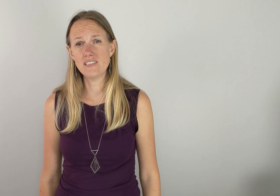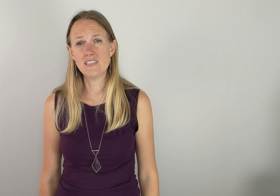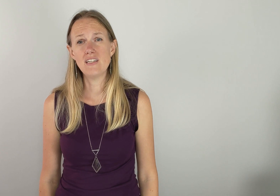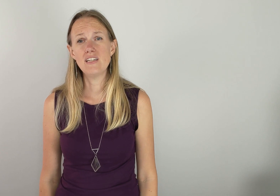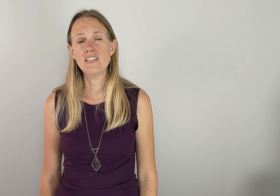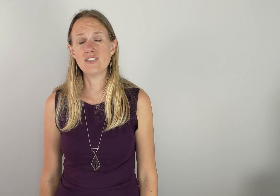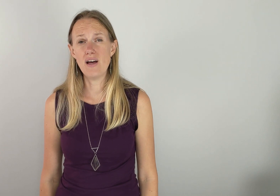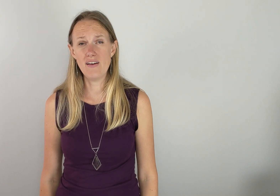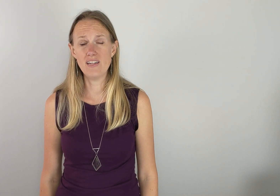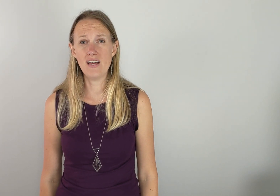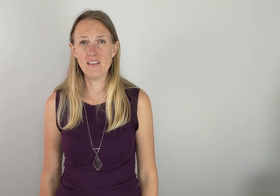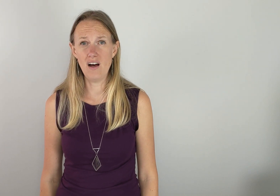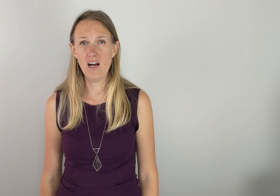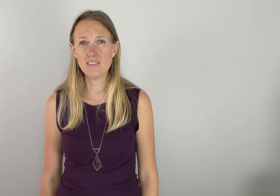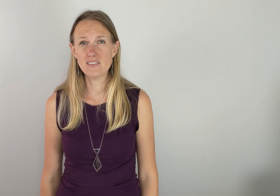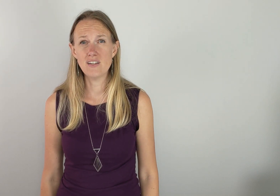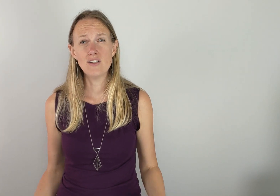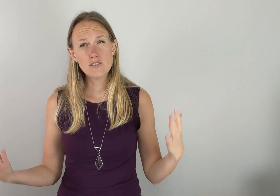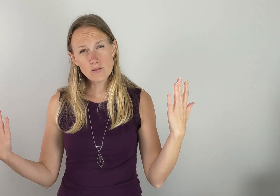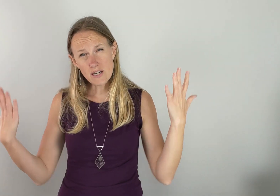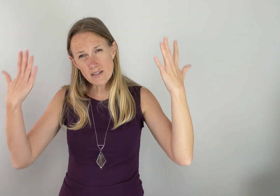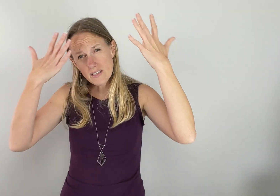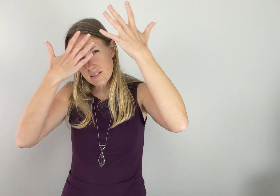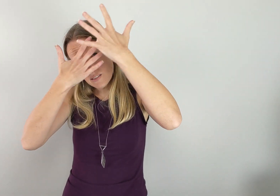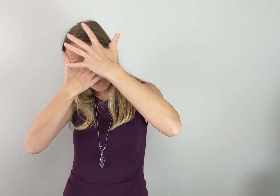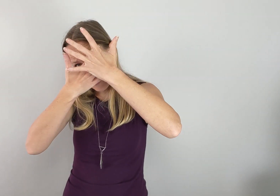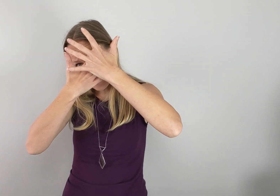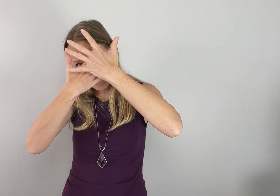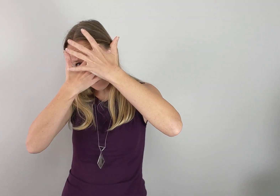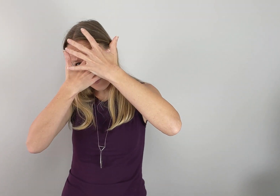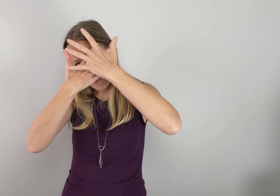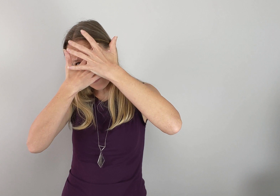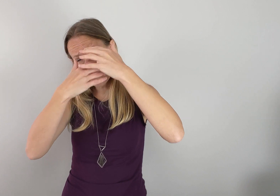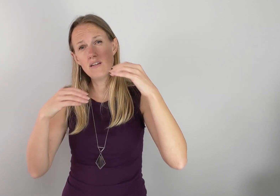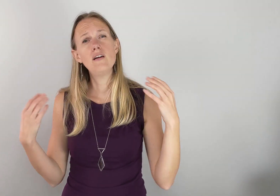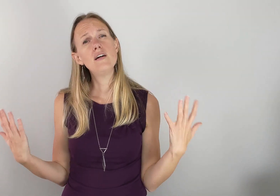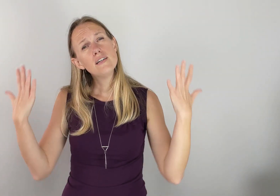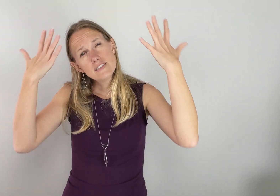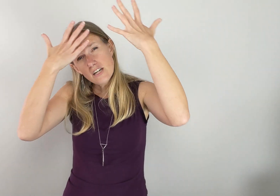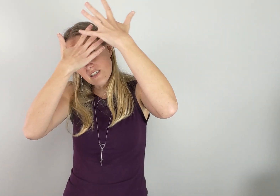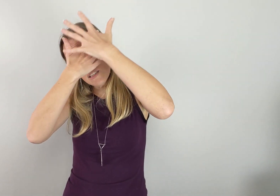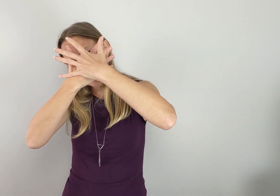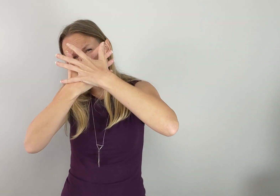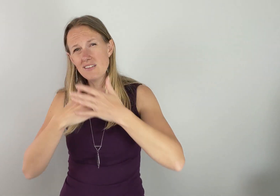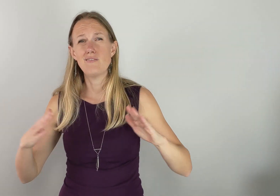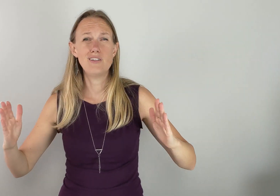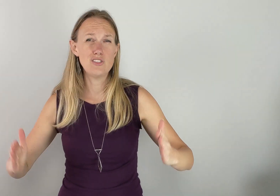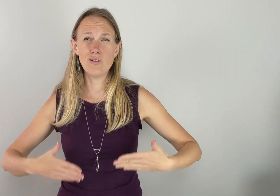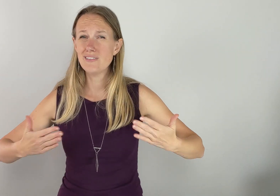rejoiced as though heaven had lost. So darkness, hands over your face, darkness, and then